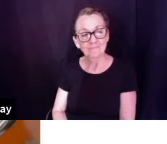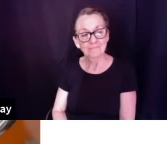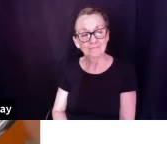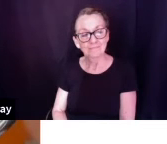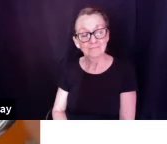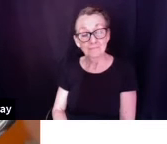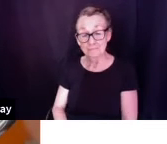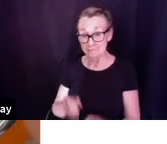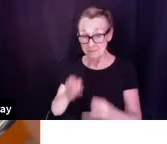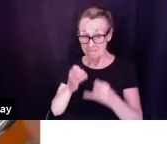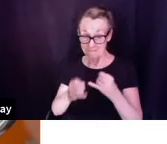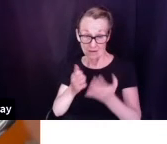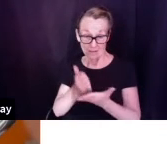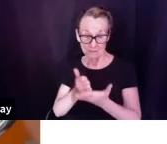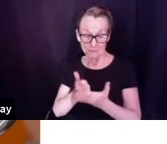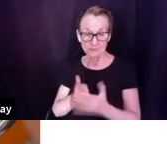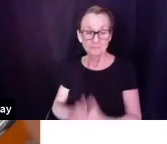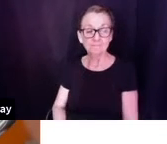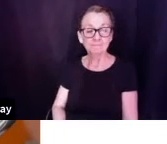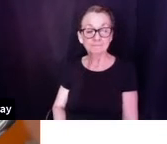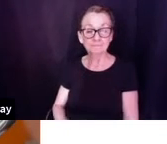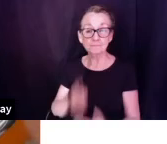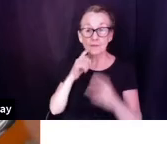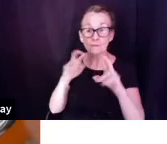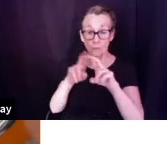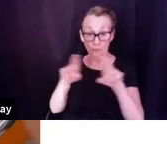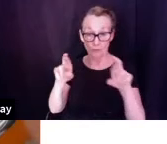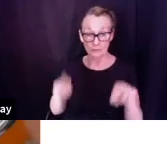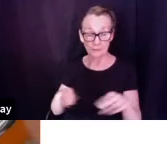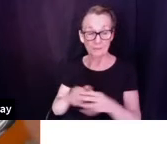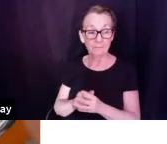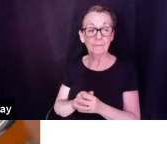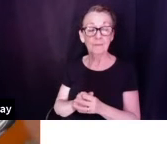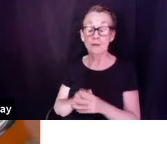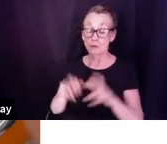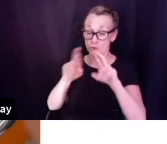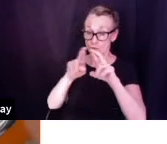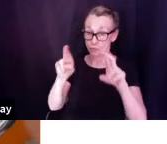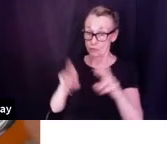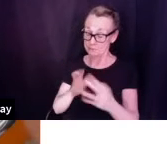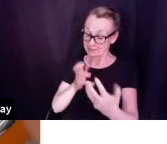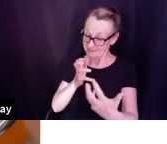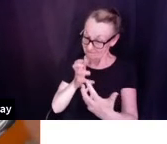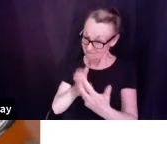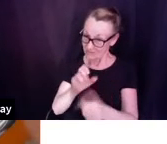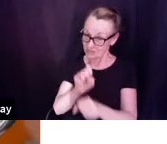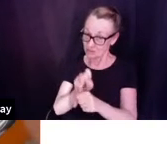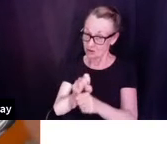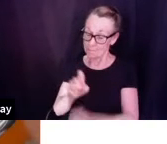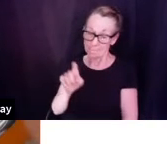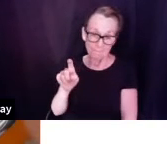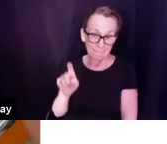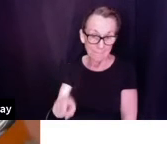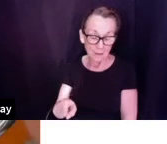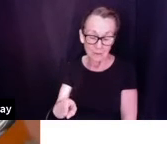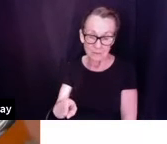the final tips for the resume. Tailor the resume to each job. And again, if you